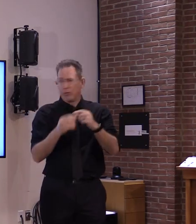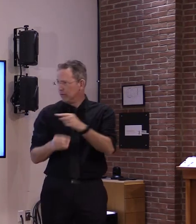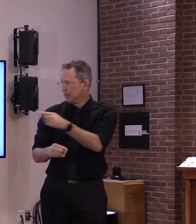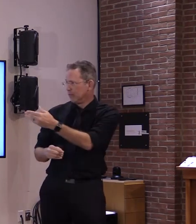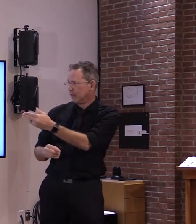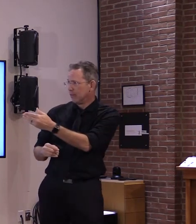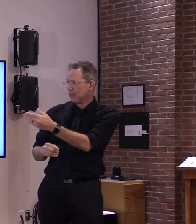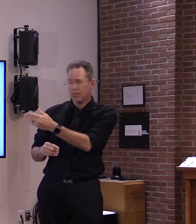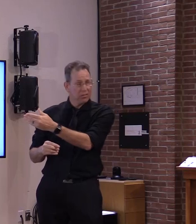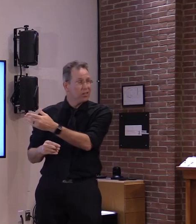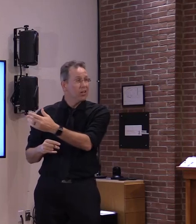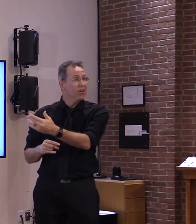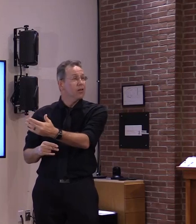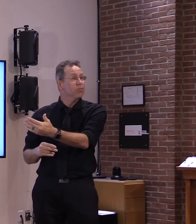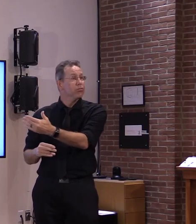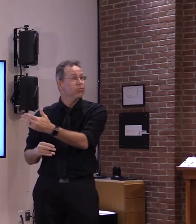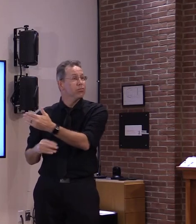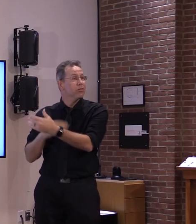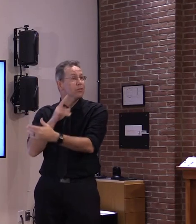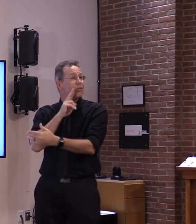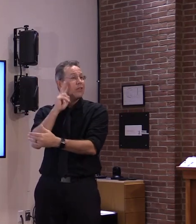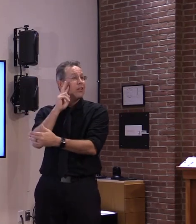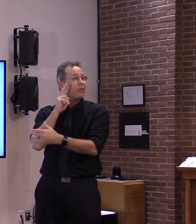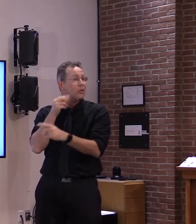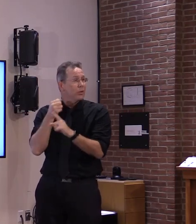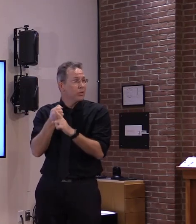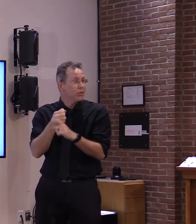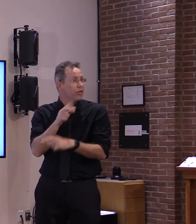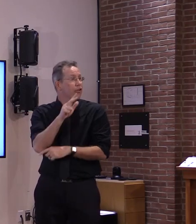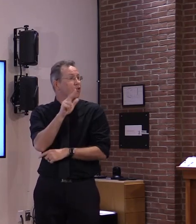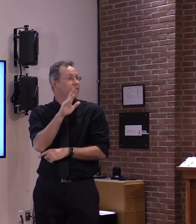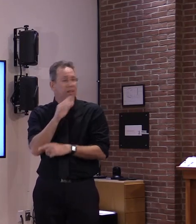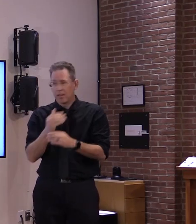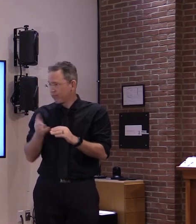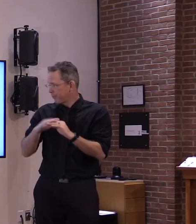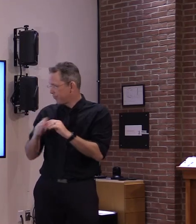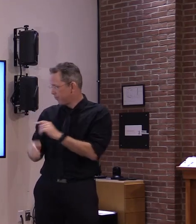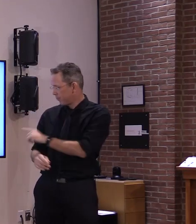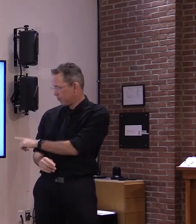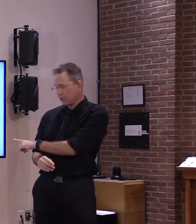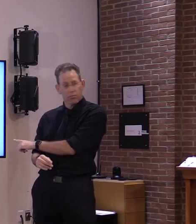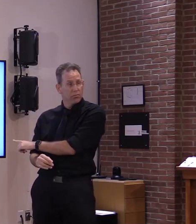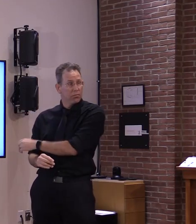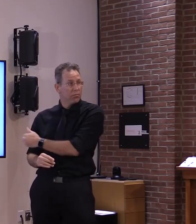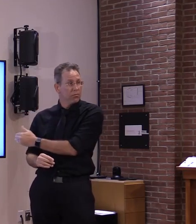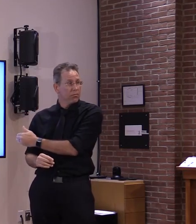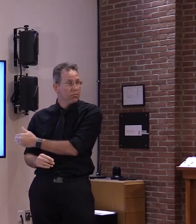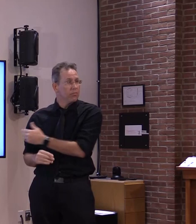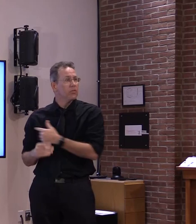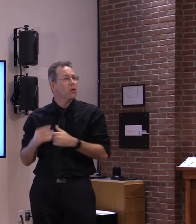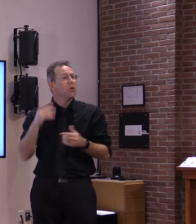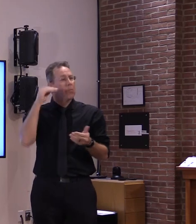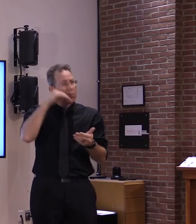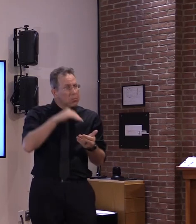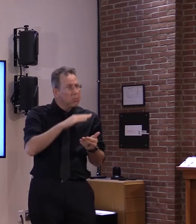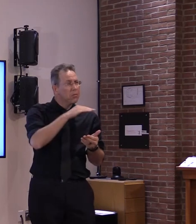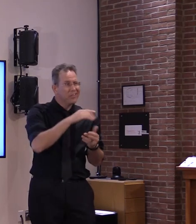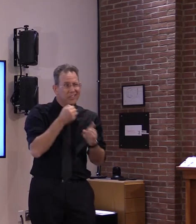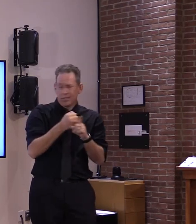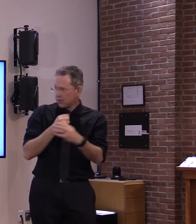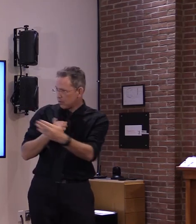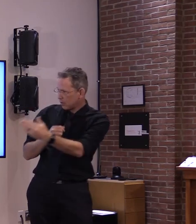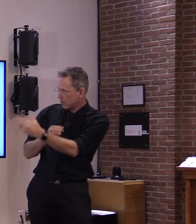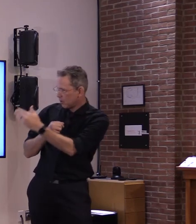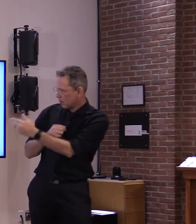35. Fortunately, that has come down in the last day to 24. But it's pretty